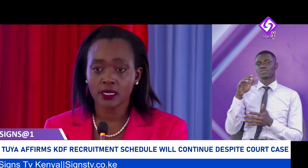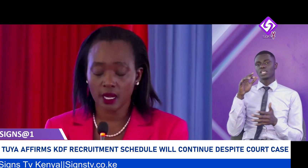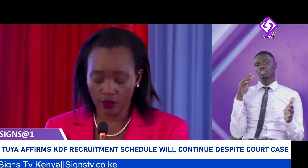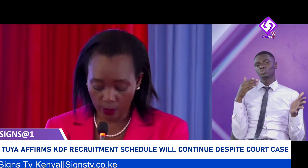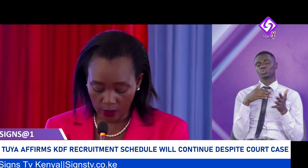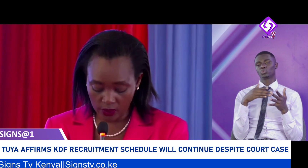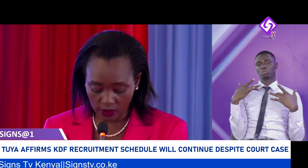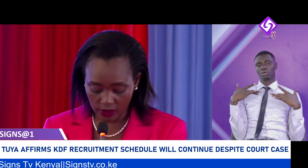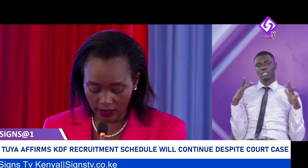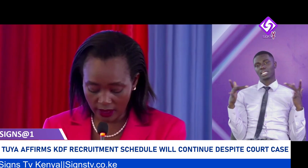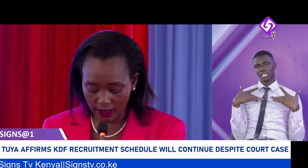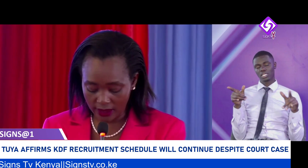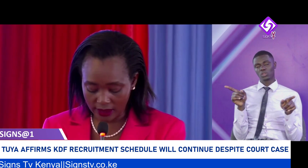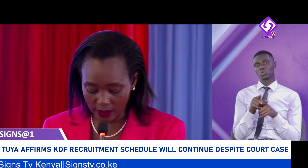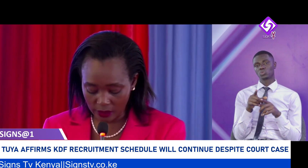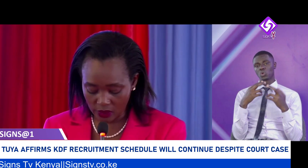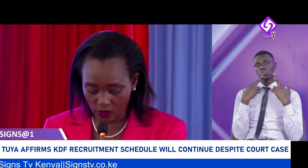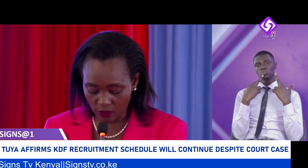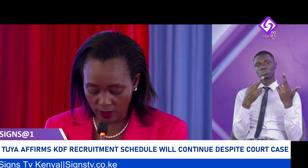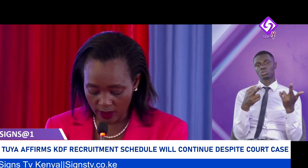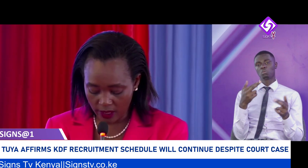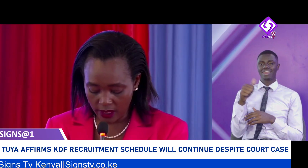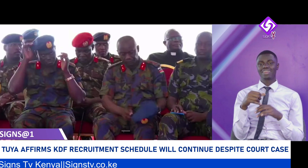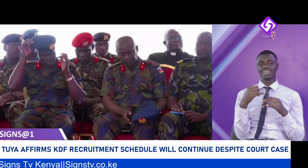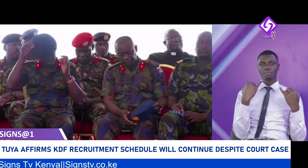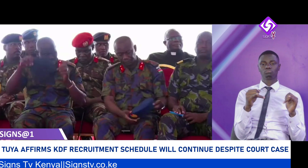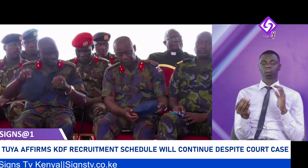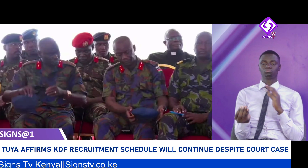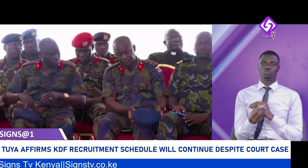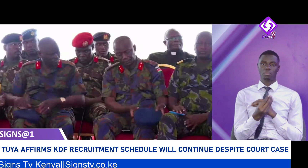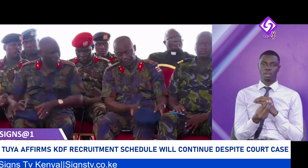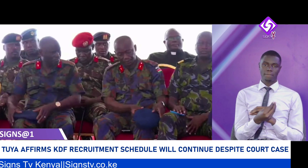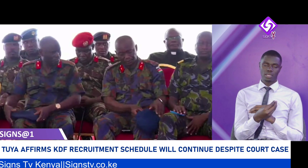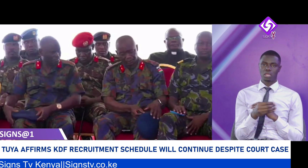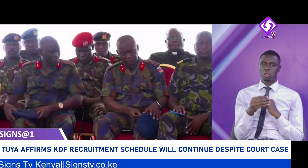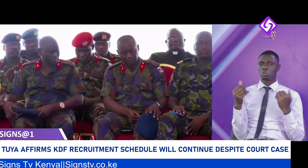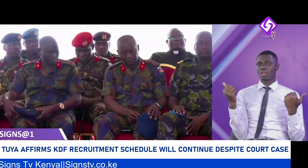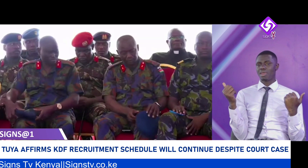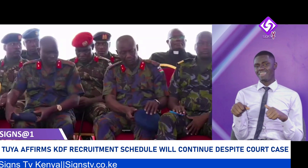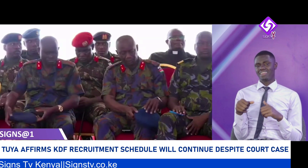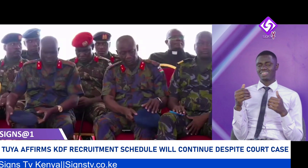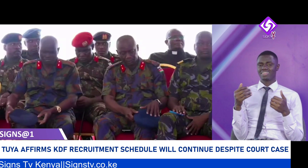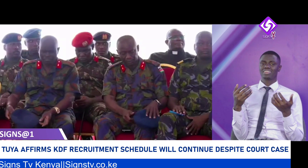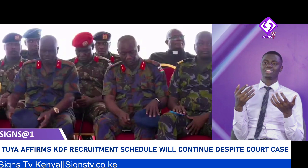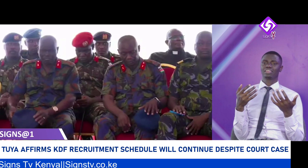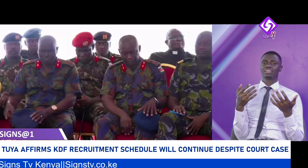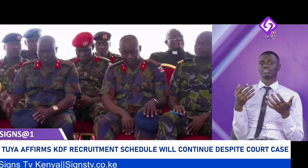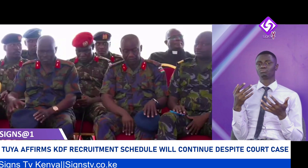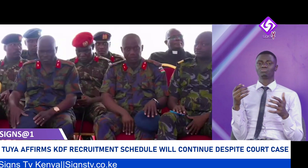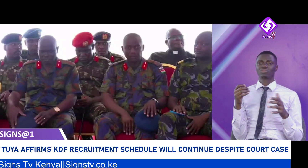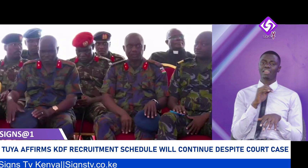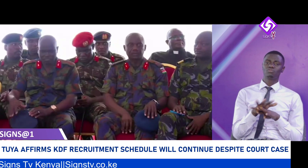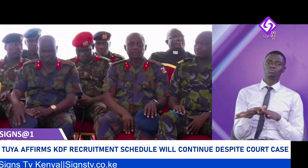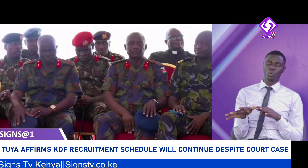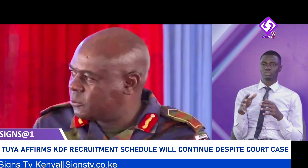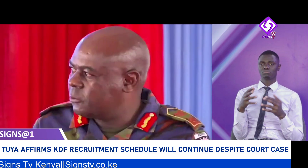and report any attempts of bribery or any form of undue influence. So for those who